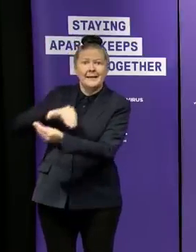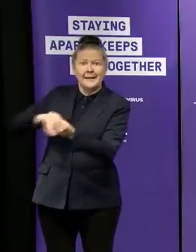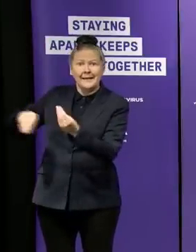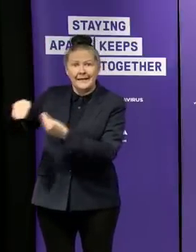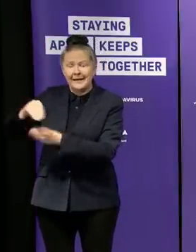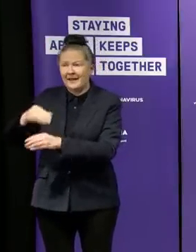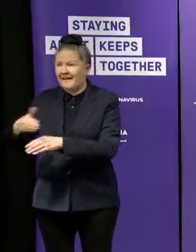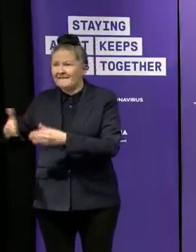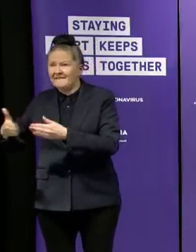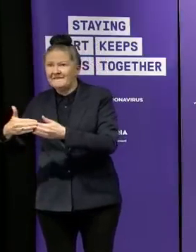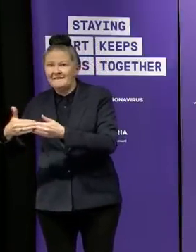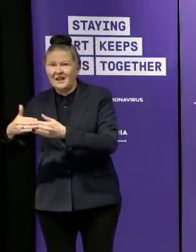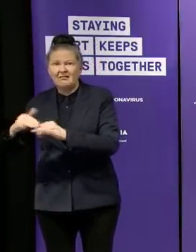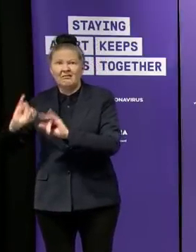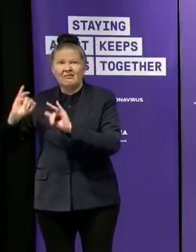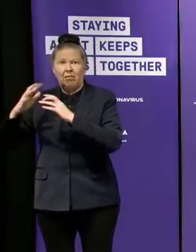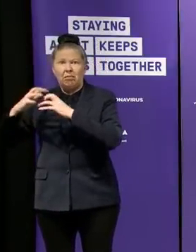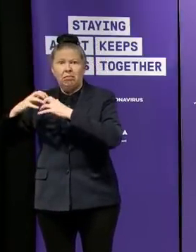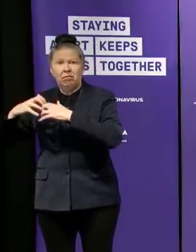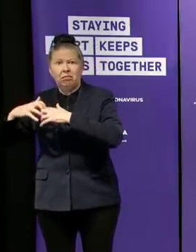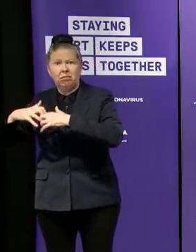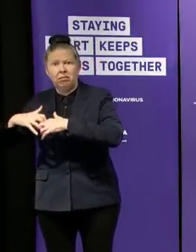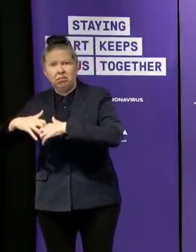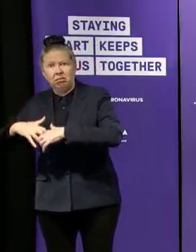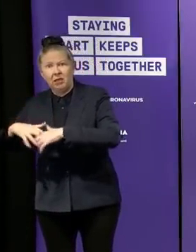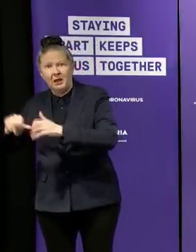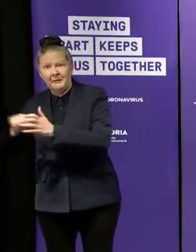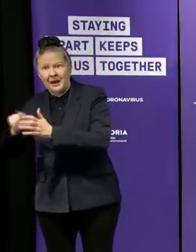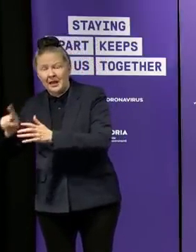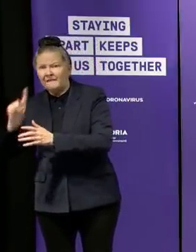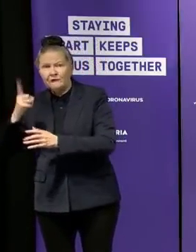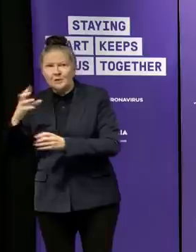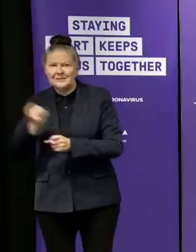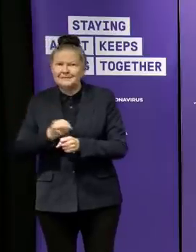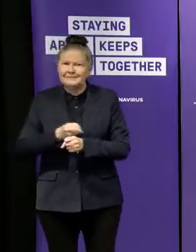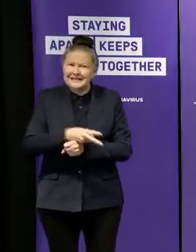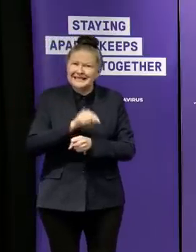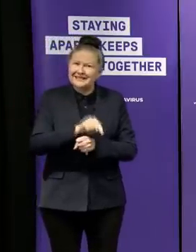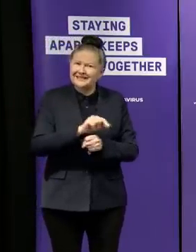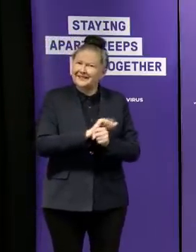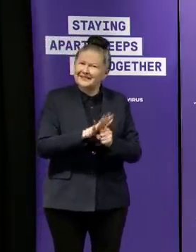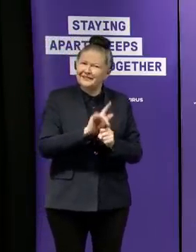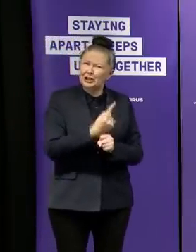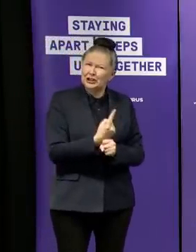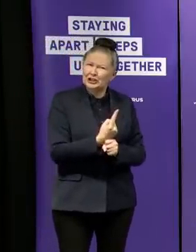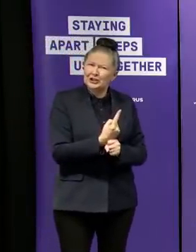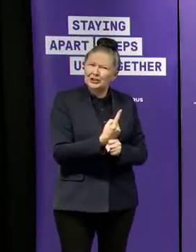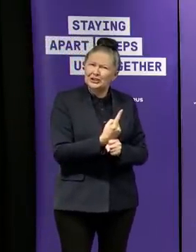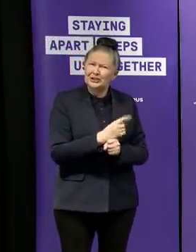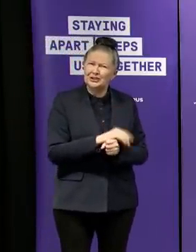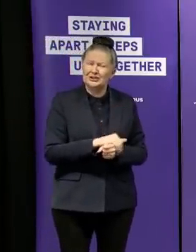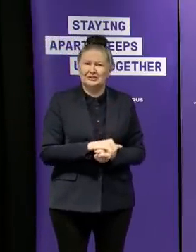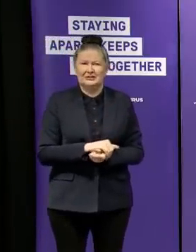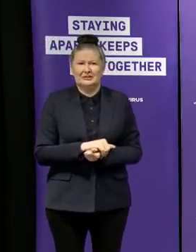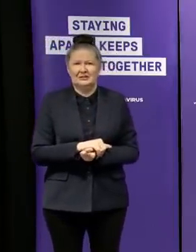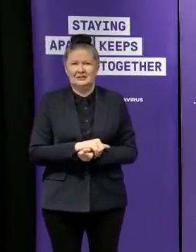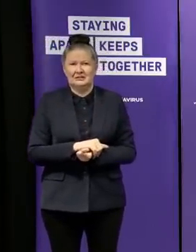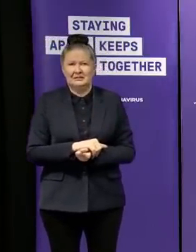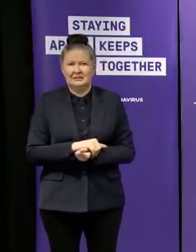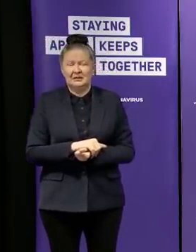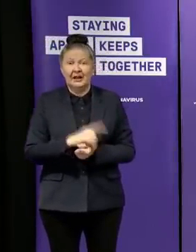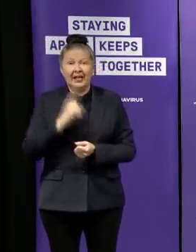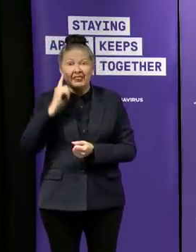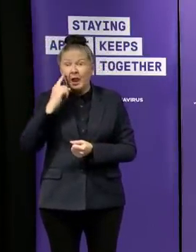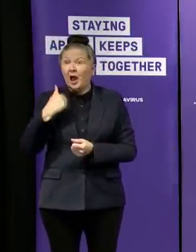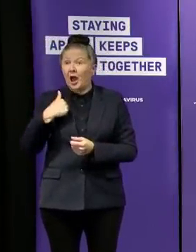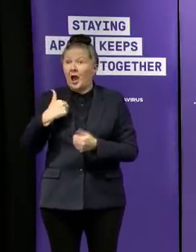the damage that this virus has done to the economy until you deal with the virus. The notion that pinballing in